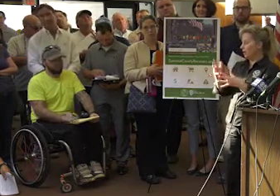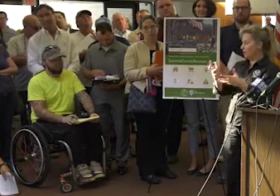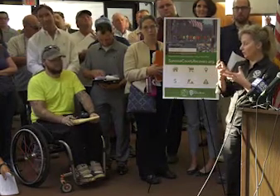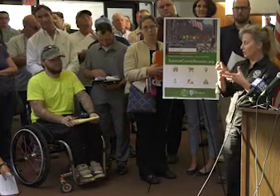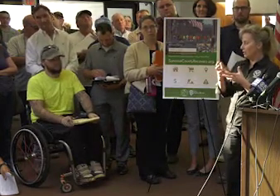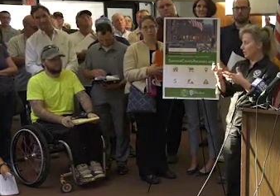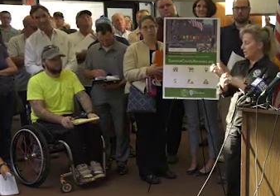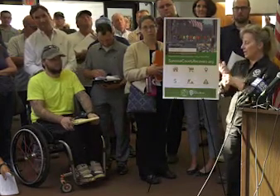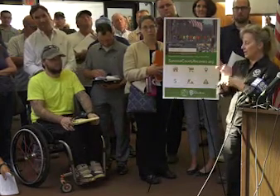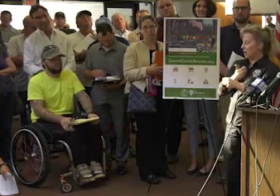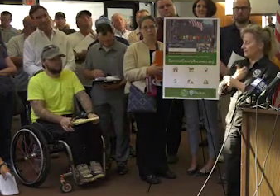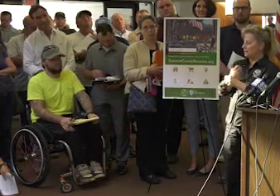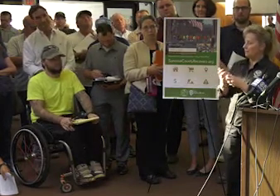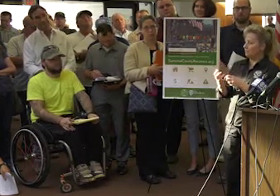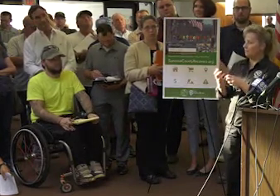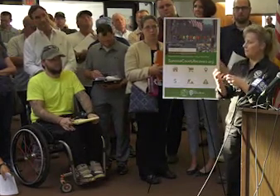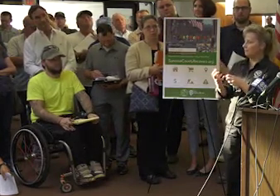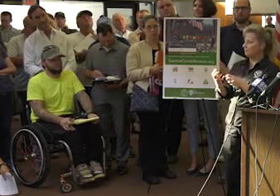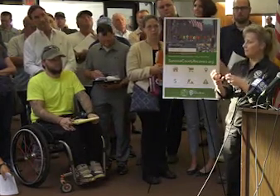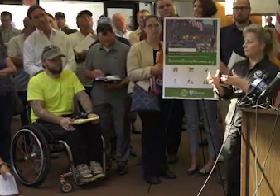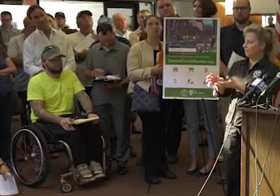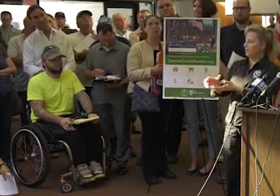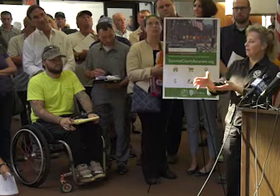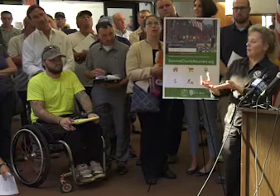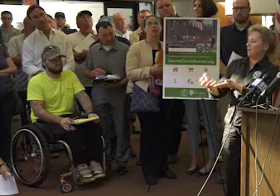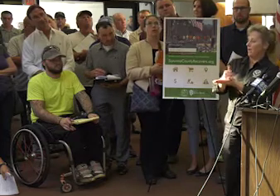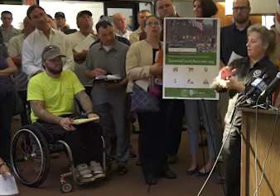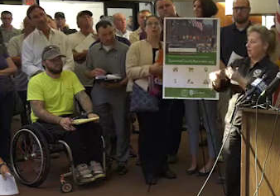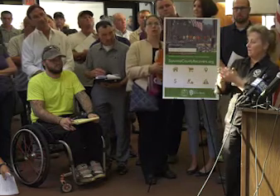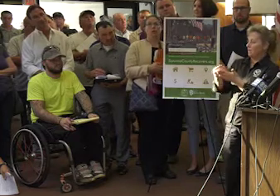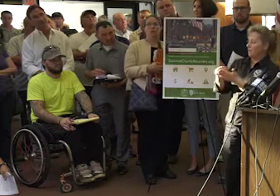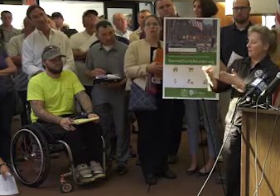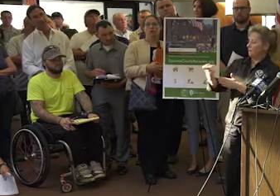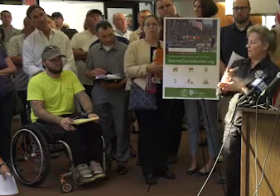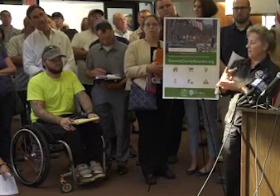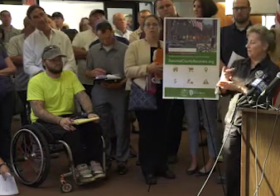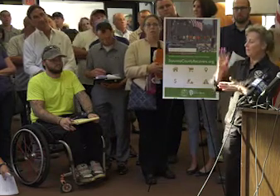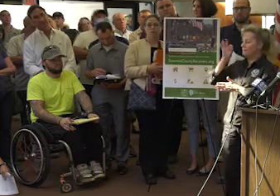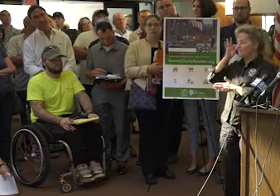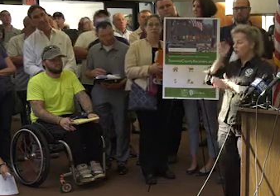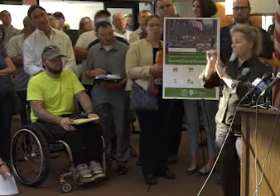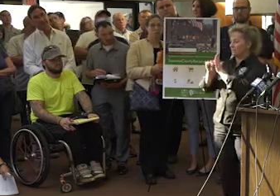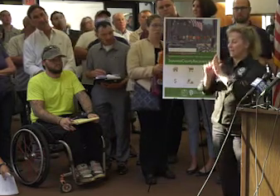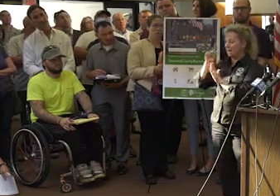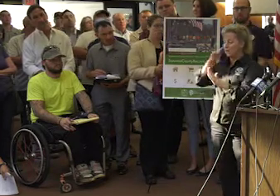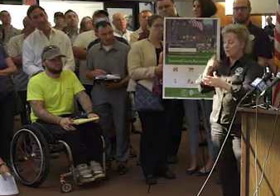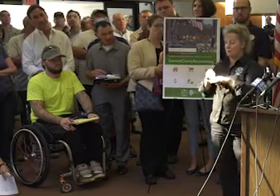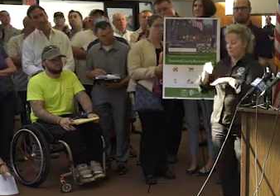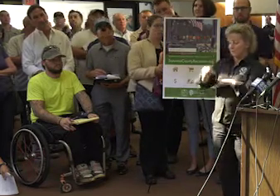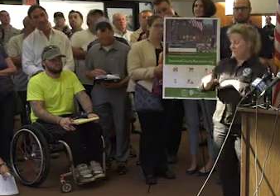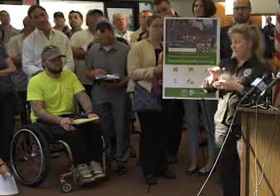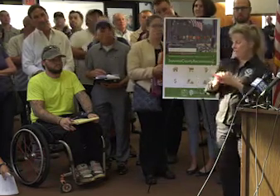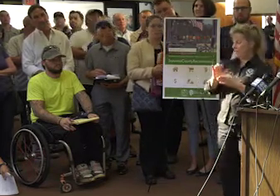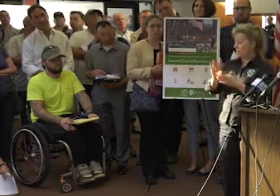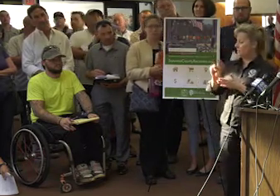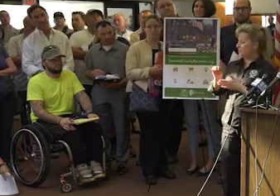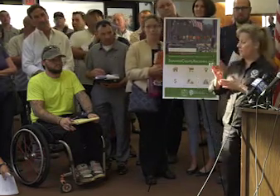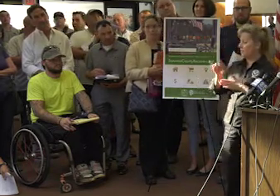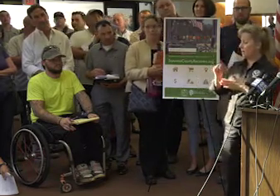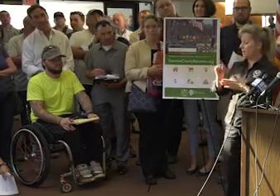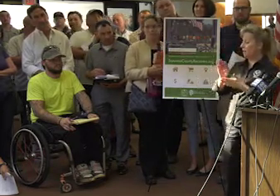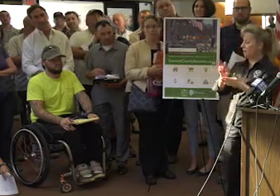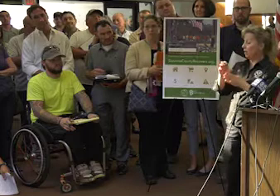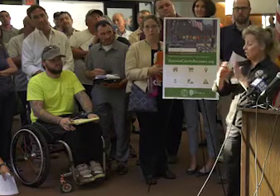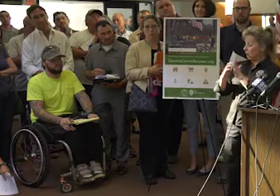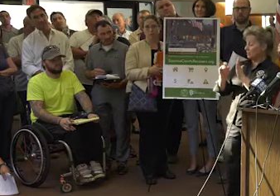make ourselves whole here. The federal government and state government have authorized funding to cover our costs. So if you have a debris clause, we'll look to collect